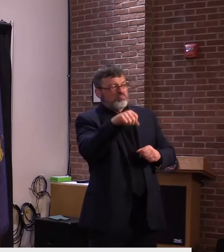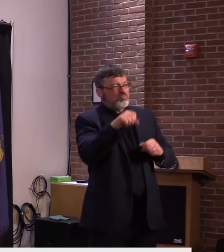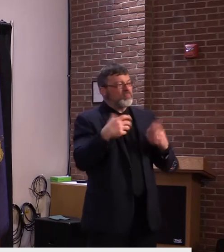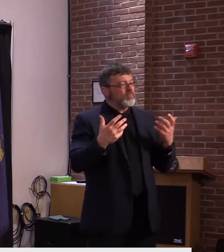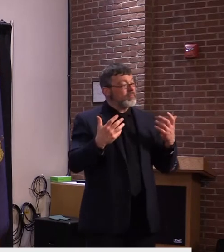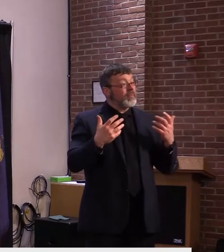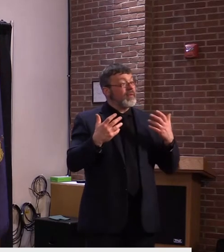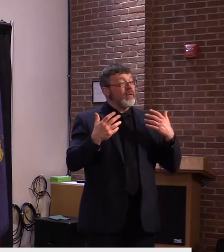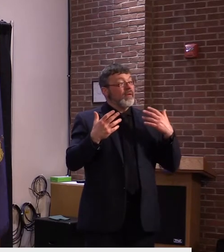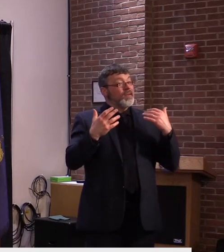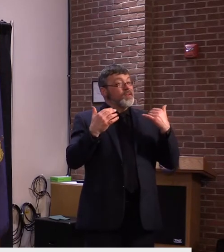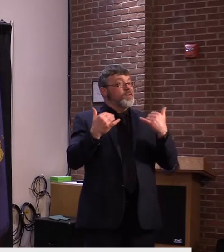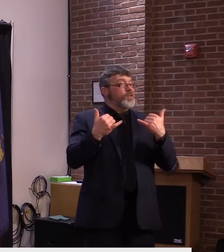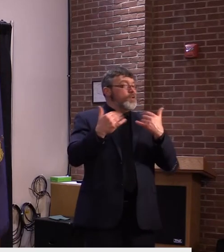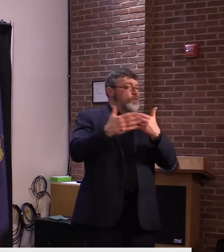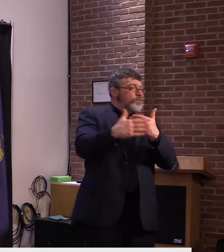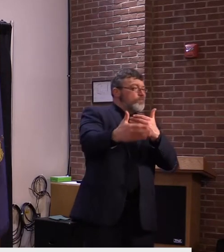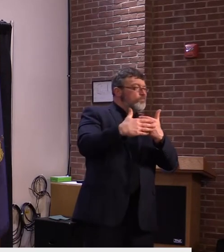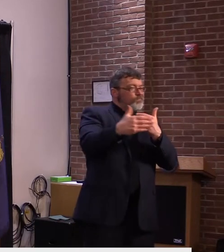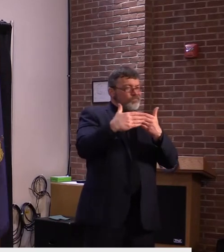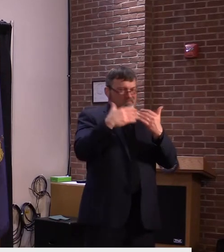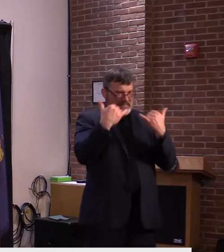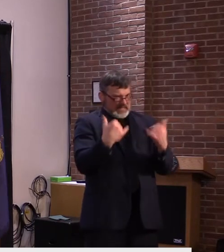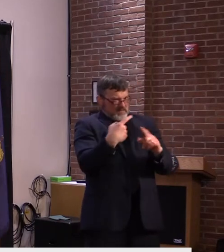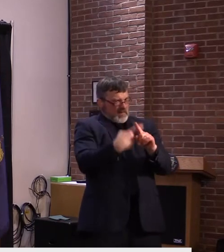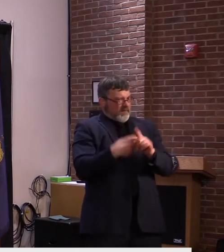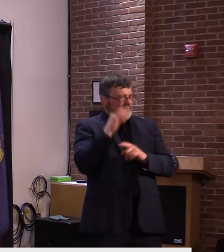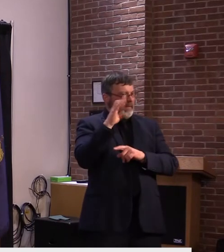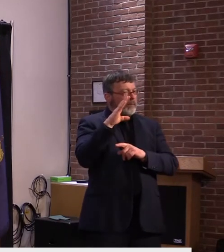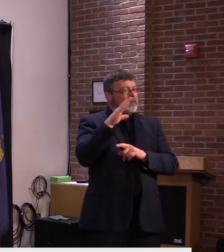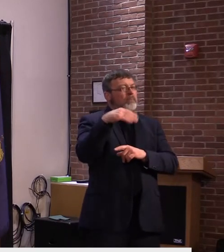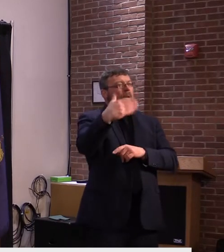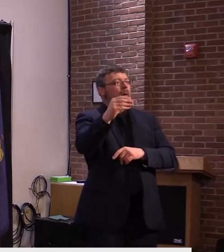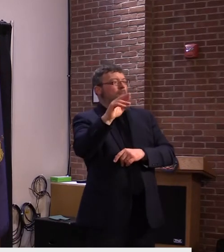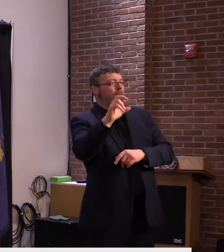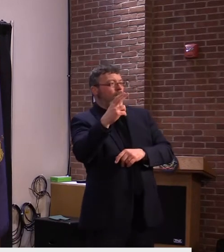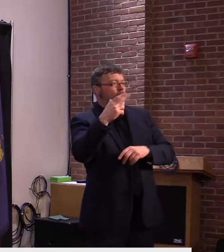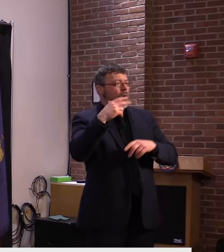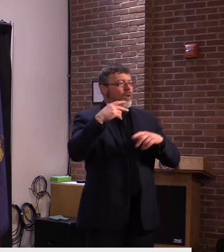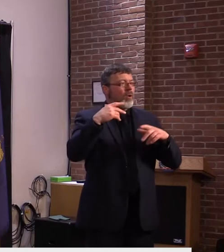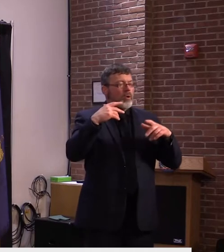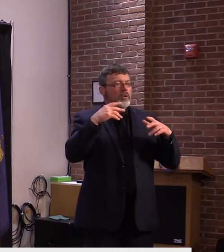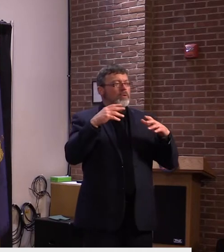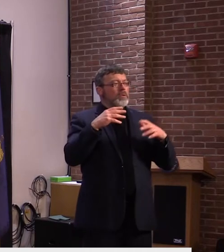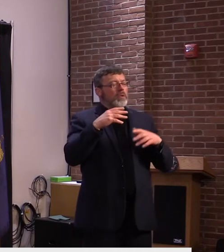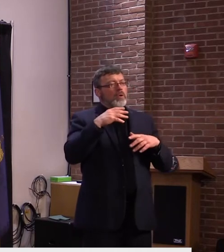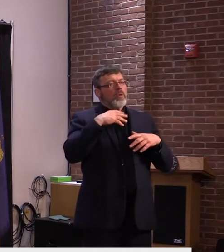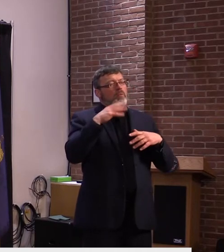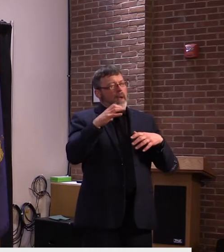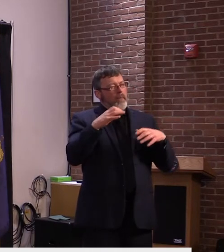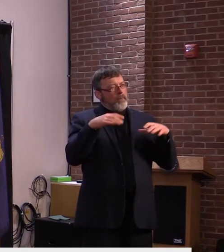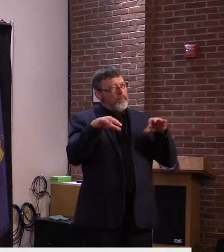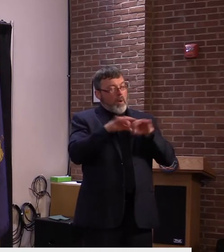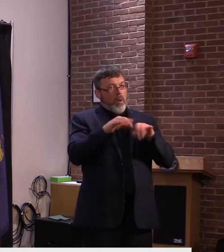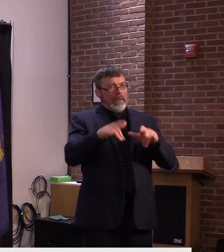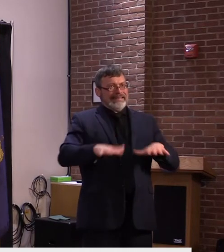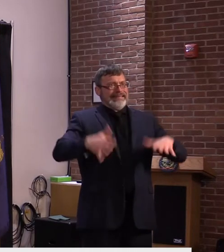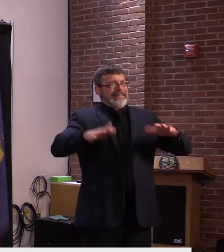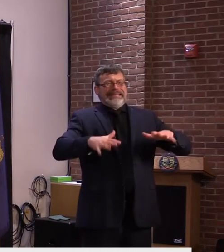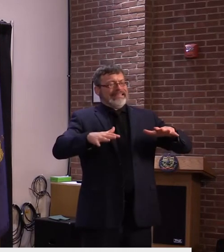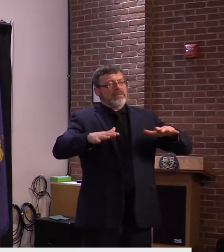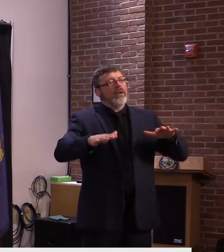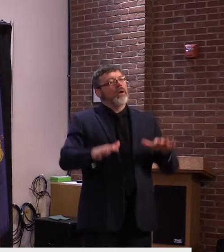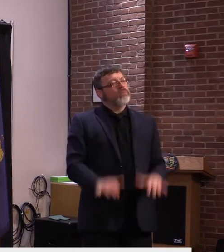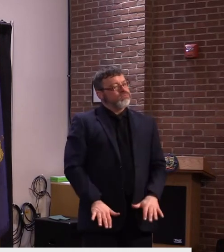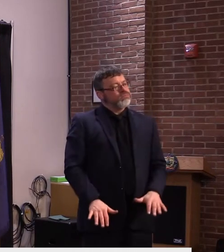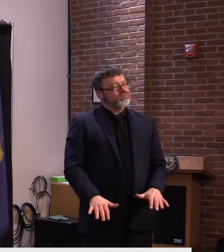so, I've been thinking a lot about just lowering the anxiety level that's in our schools. And that pertains to, I think, to a certain extent, how we view